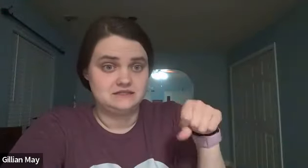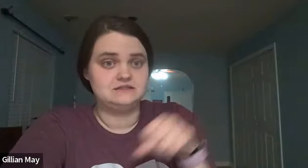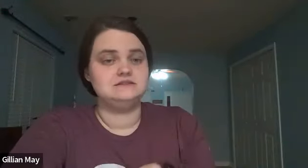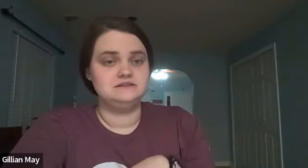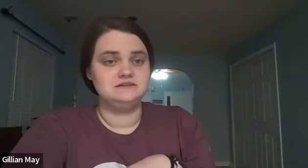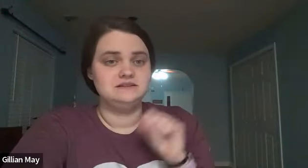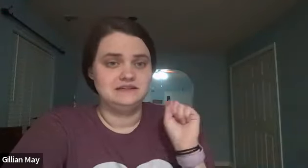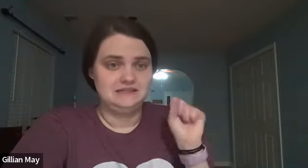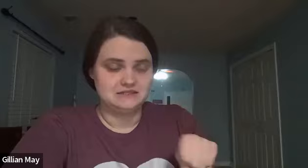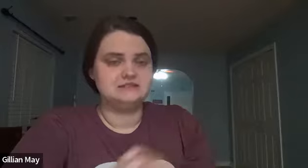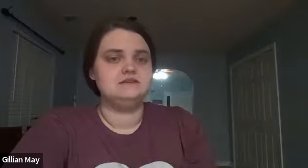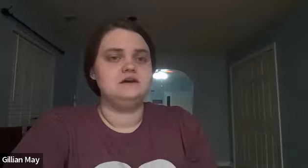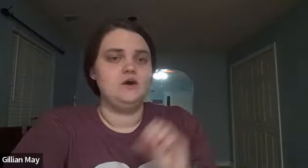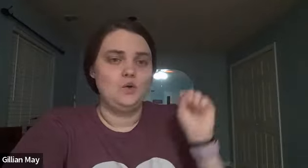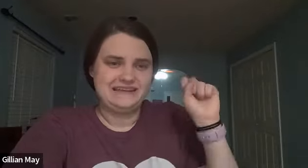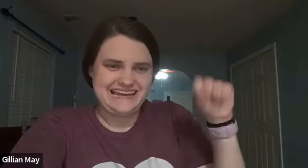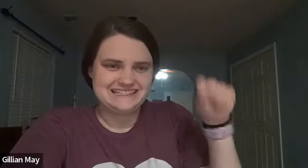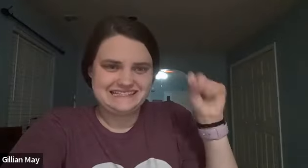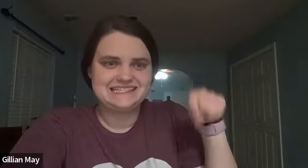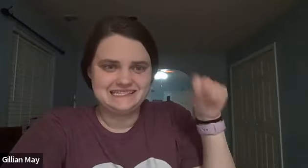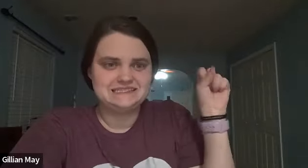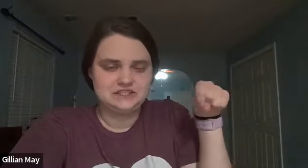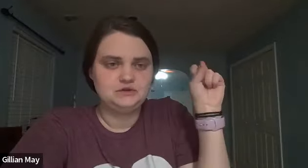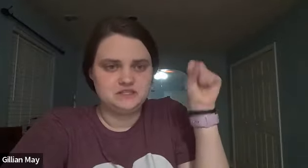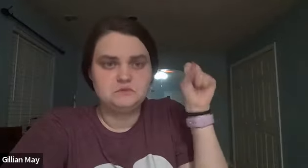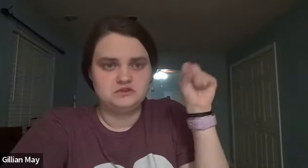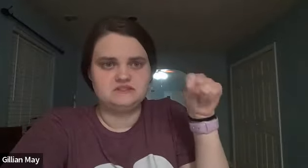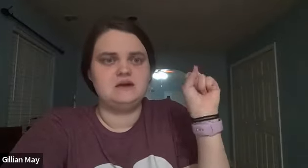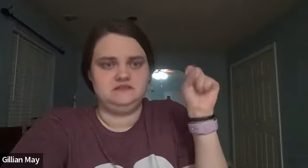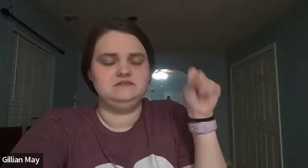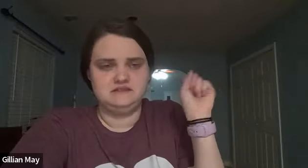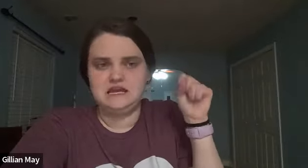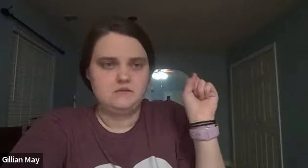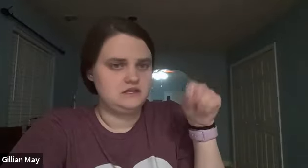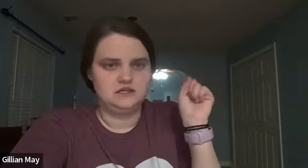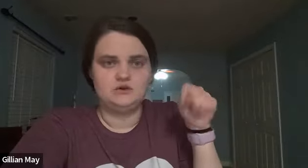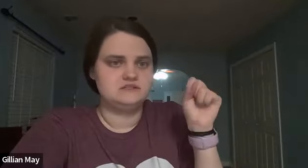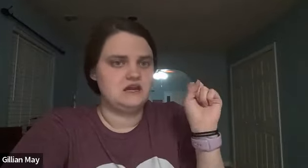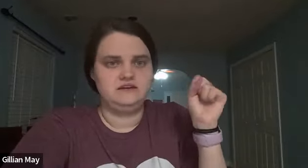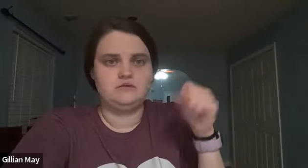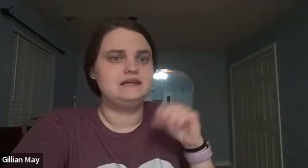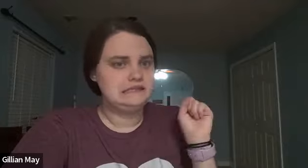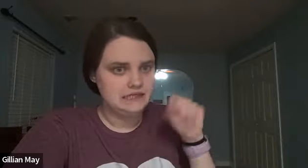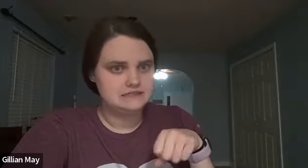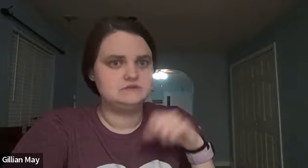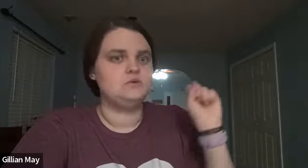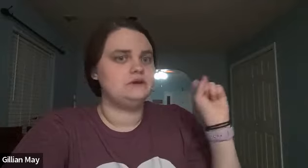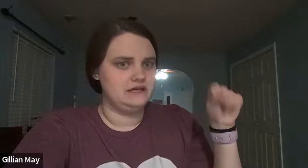yes. Or yes. You can do multiple taps. The same, it goes kind of either way. Yes or